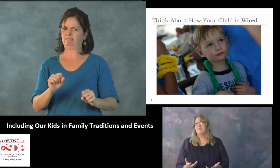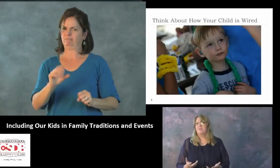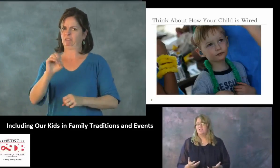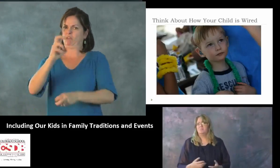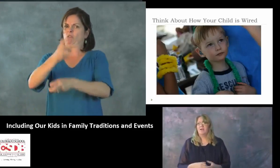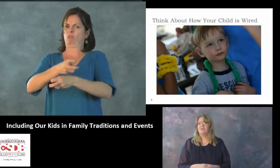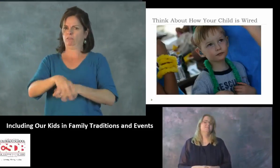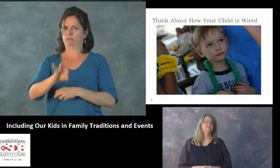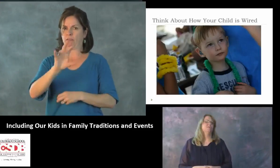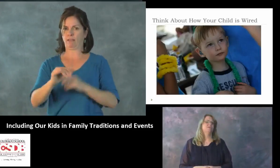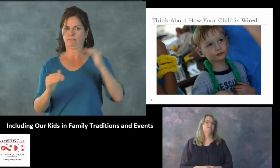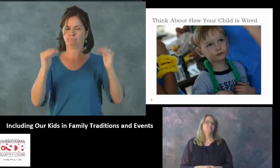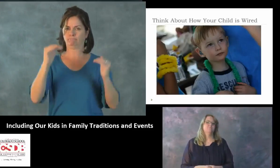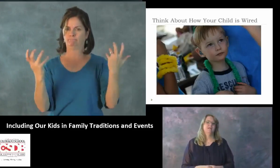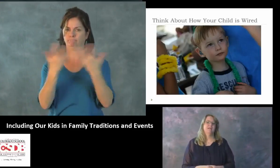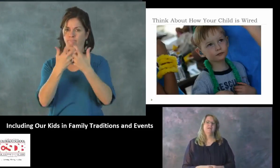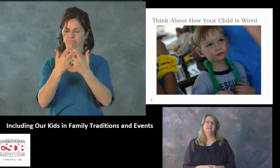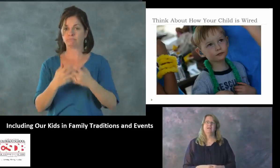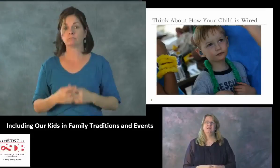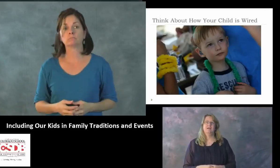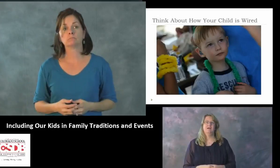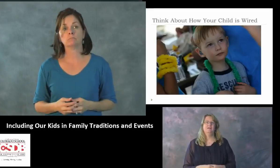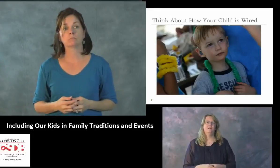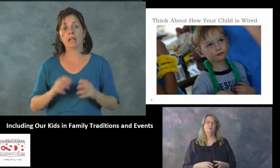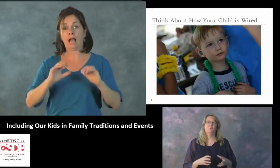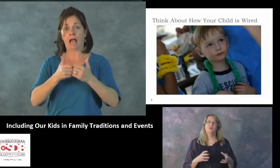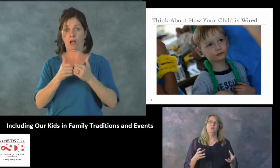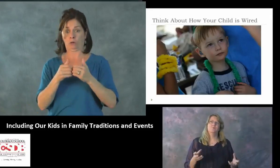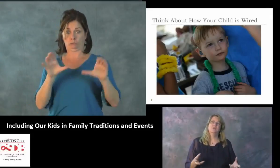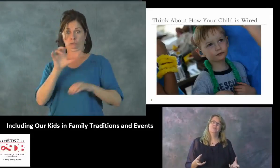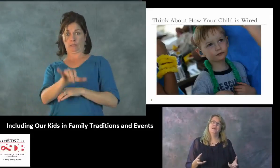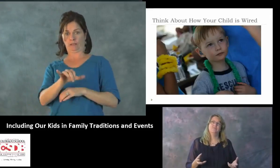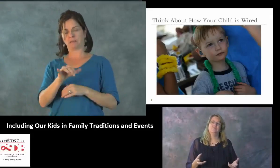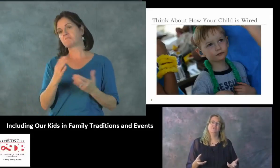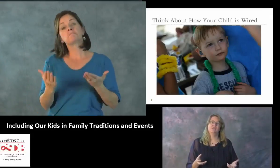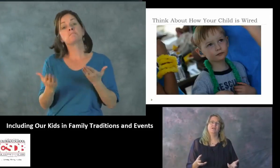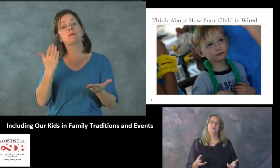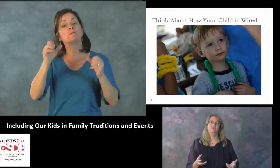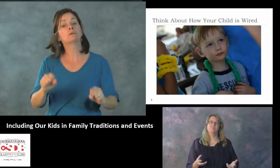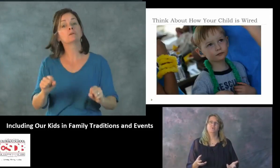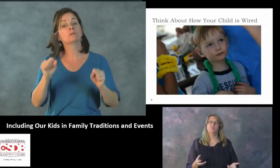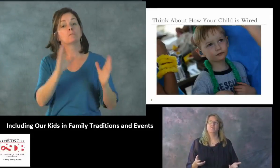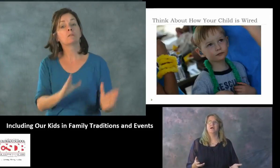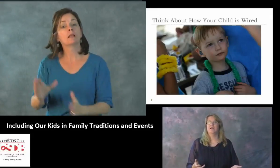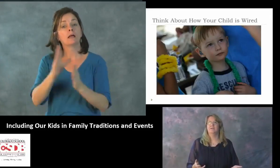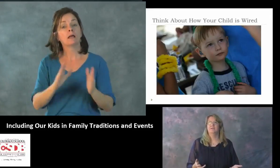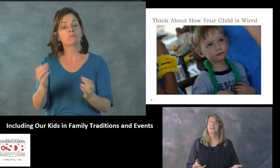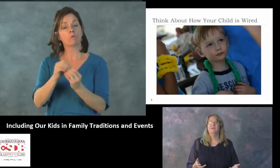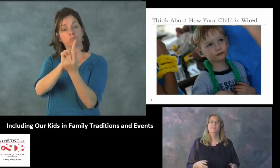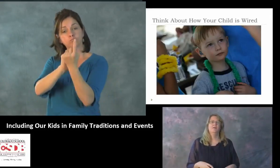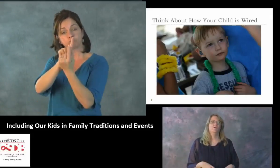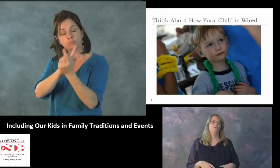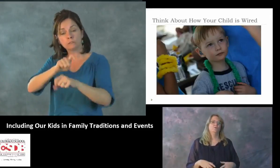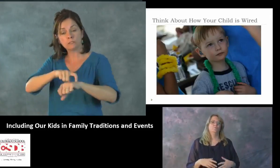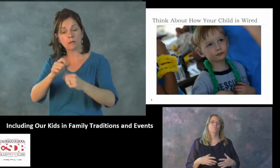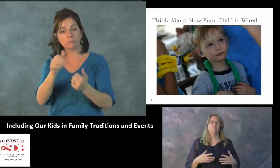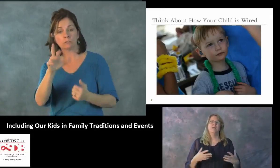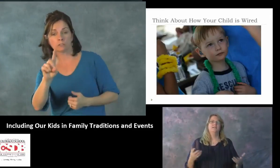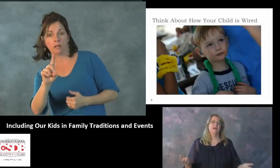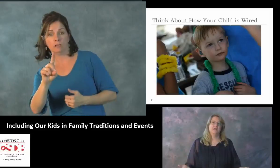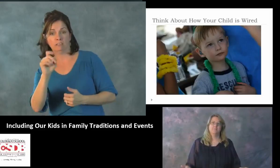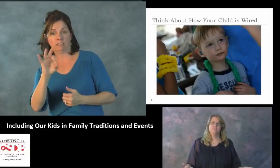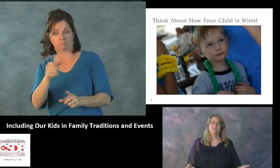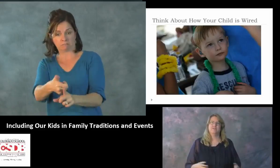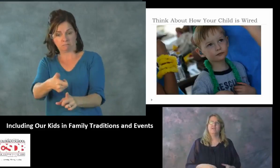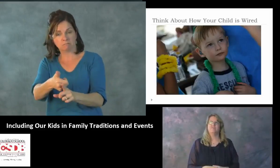Some of the things you might consider is planning a little more one-on-one time for a child who's more quiet, or